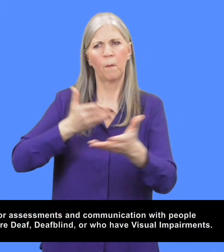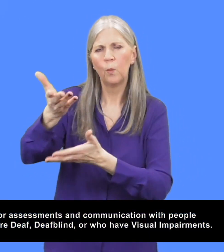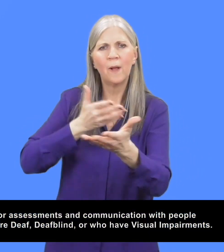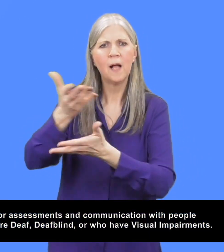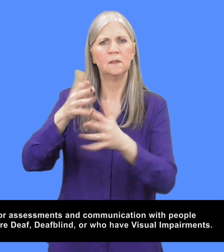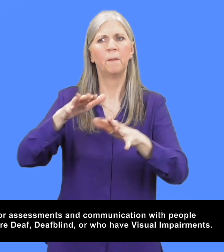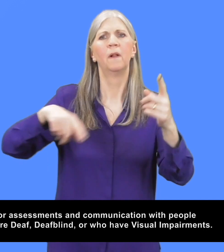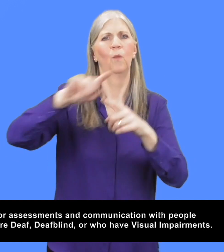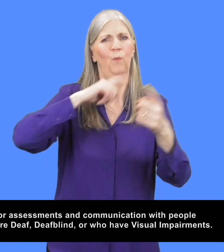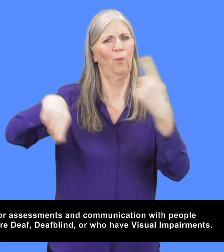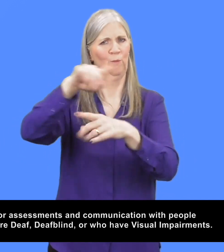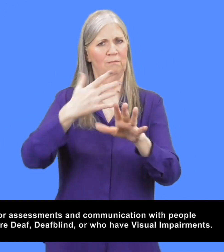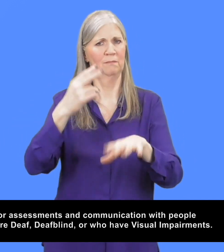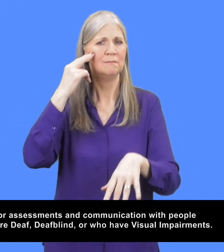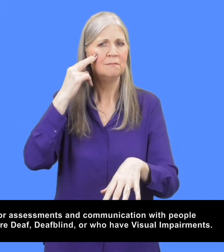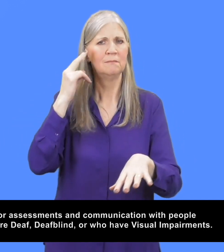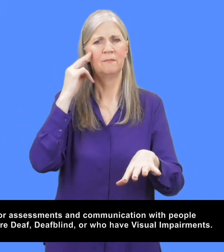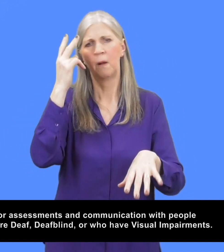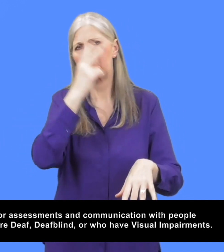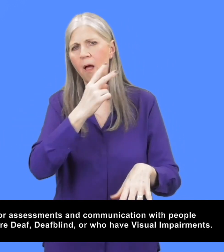deaf, deafblind, or who have visual impairments.